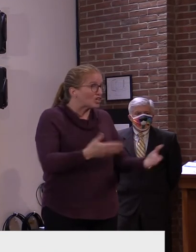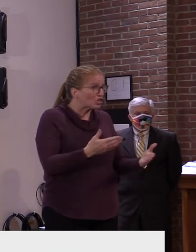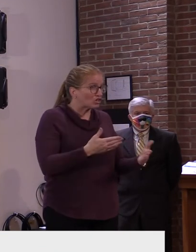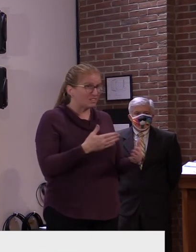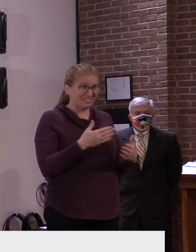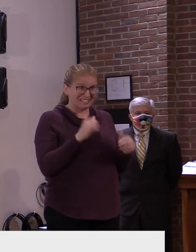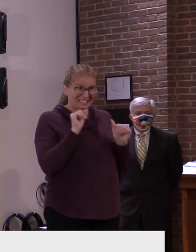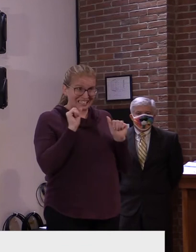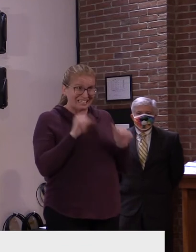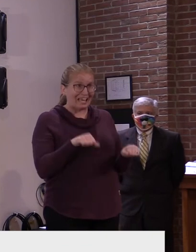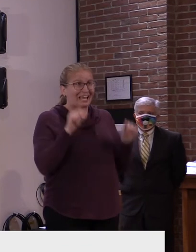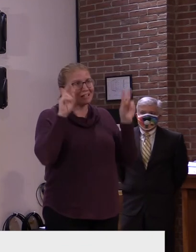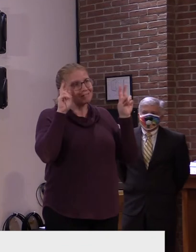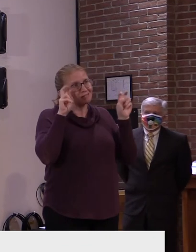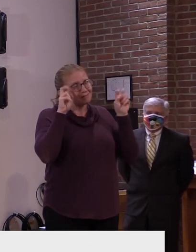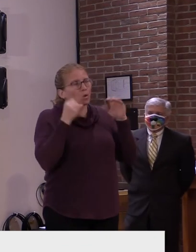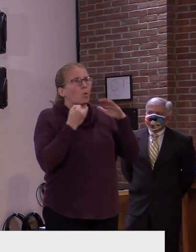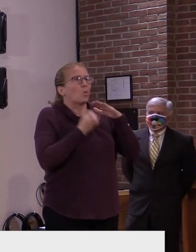people